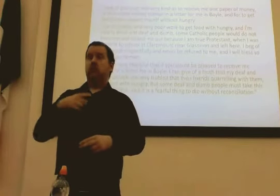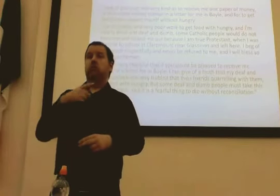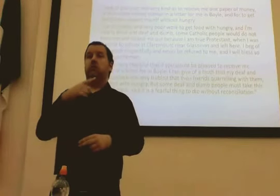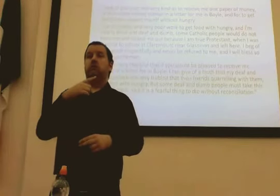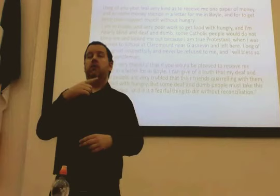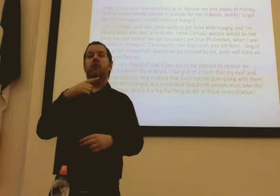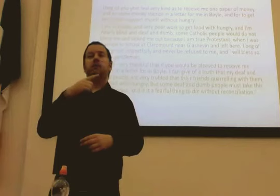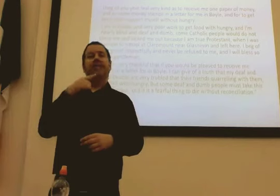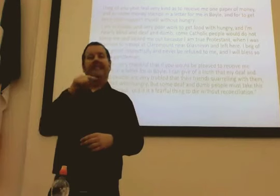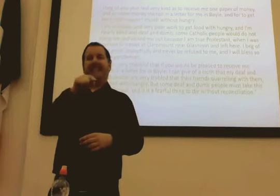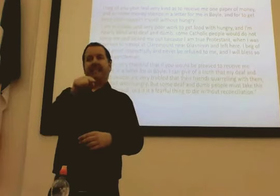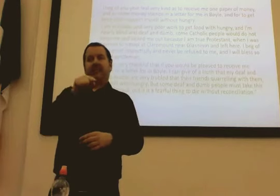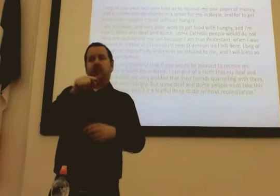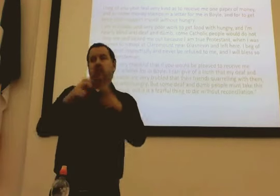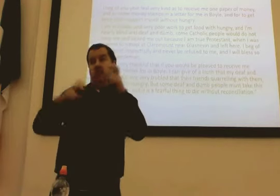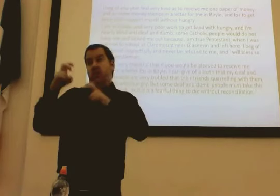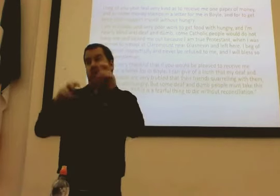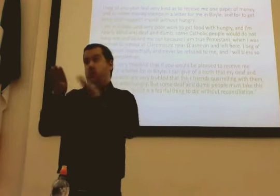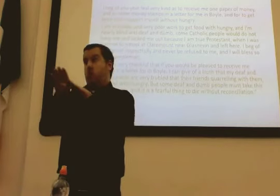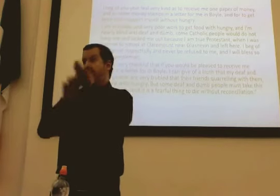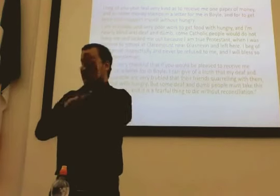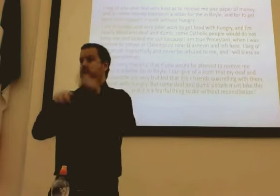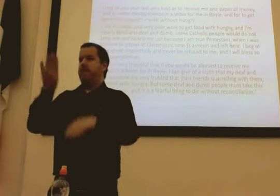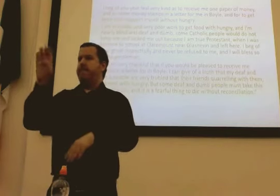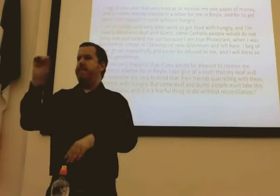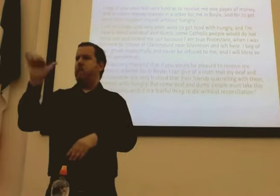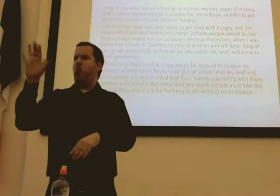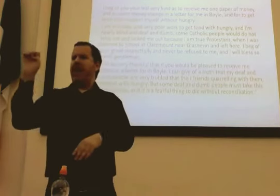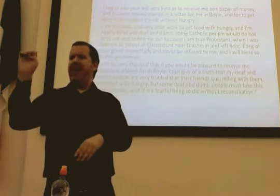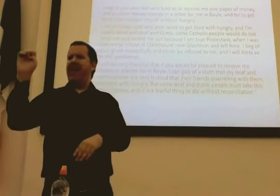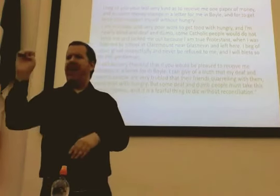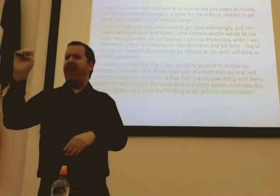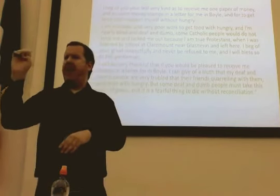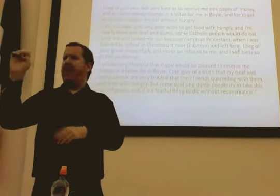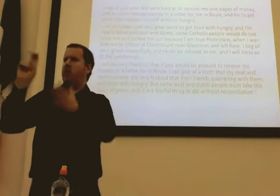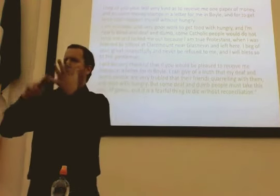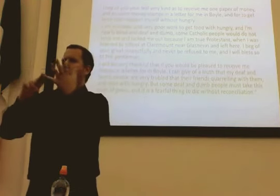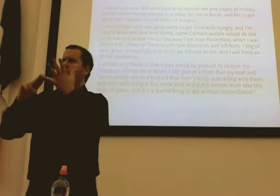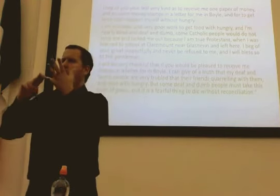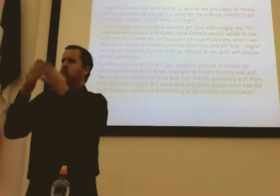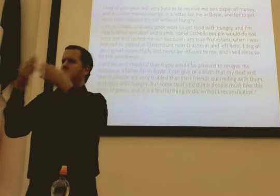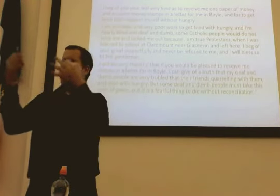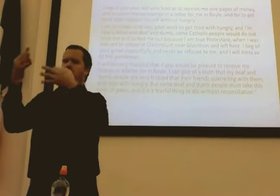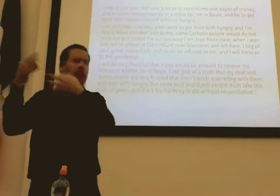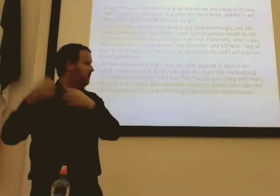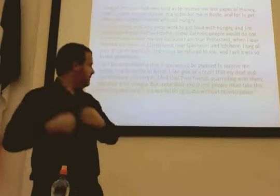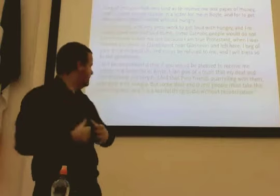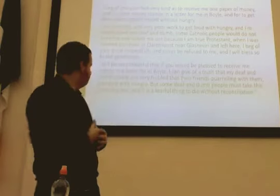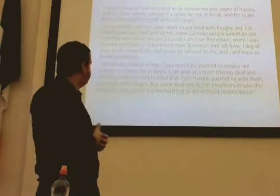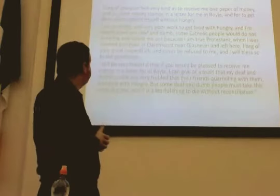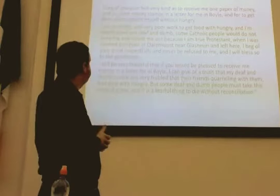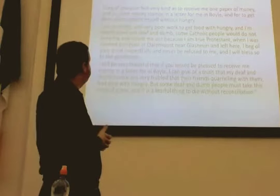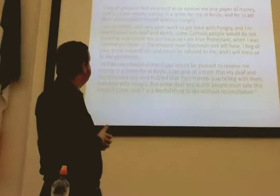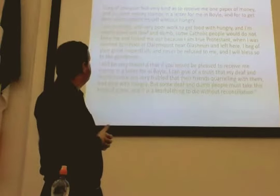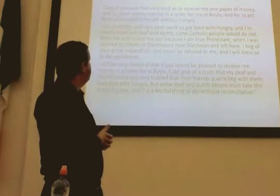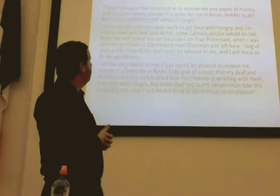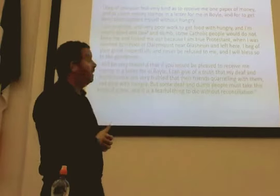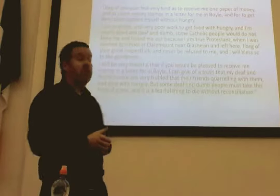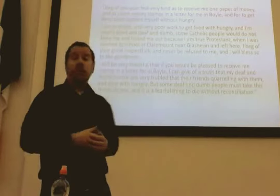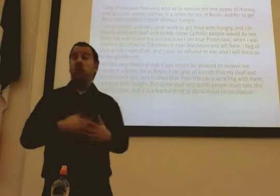This deaf man went to school in Claremont, but got in an argument in Boyle, the Boyle Union Guardians.